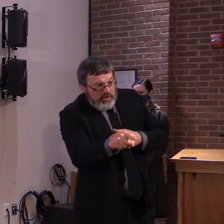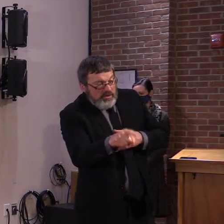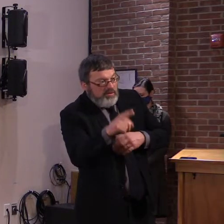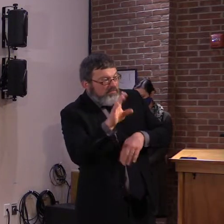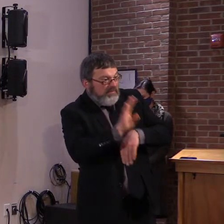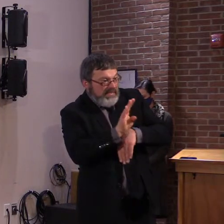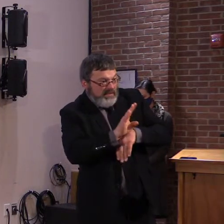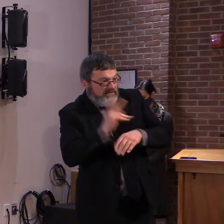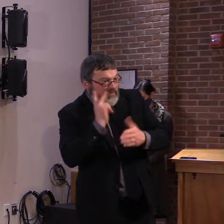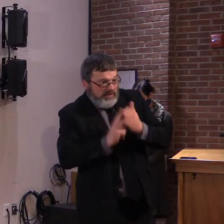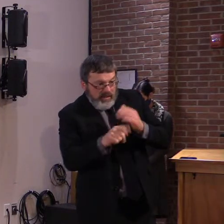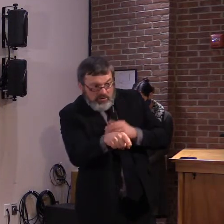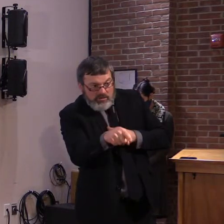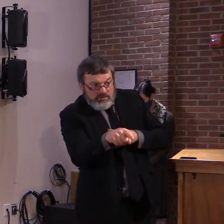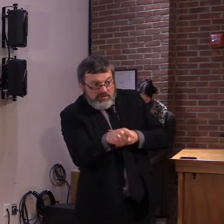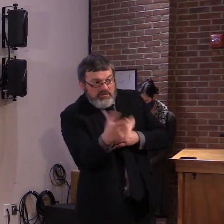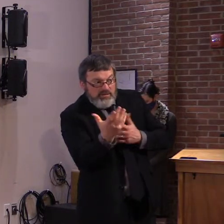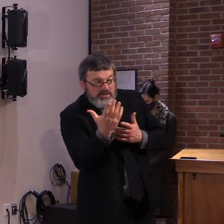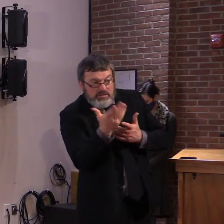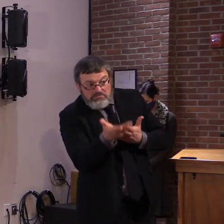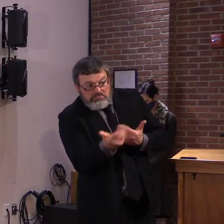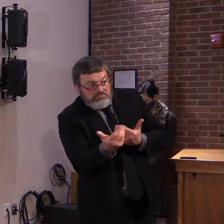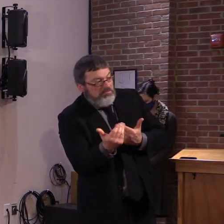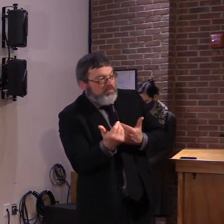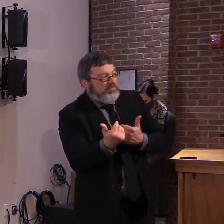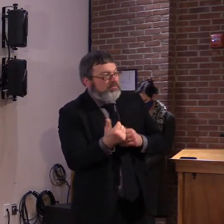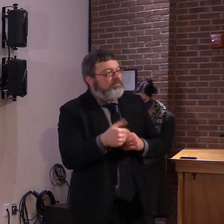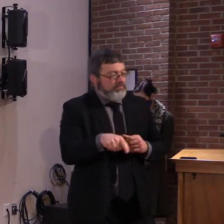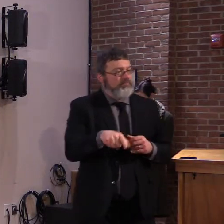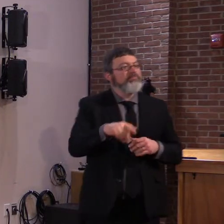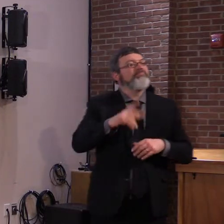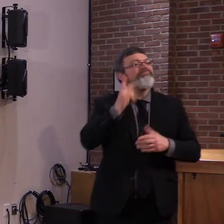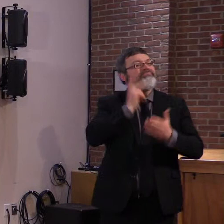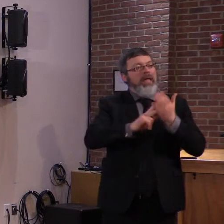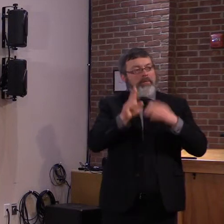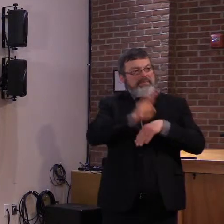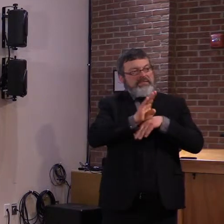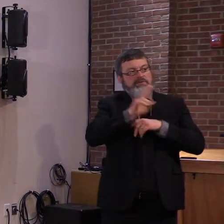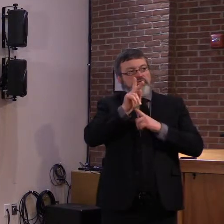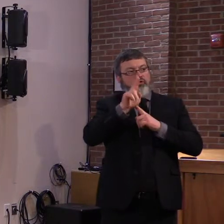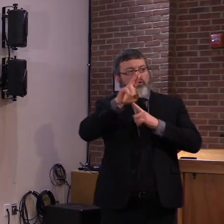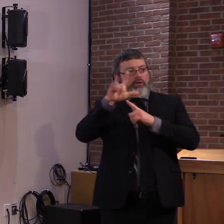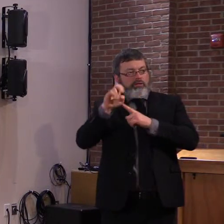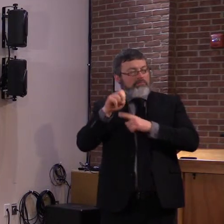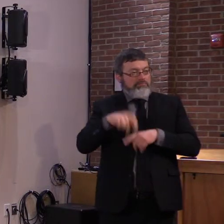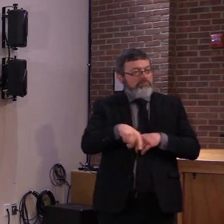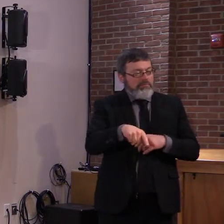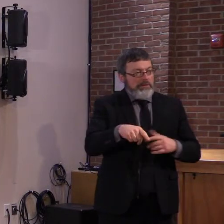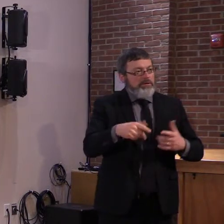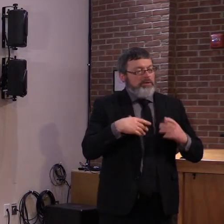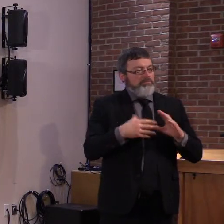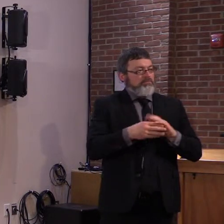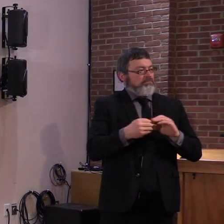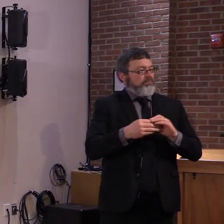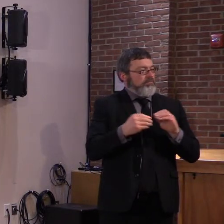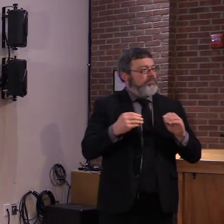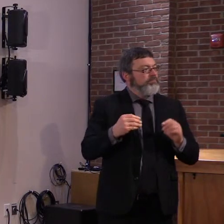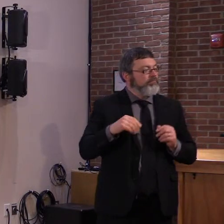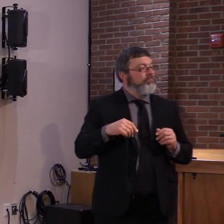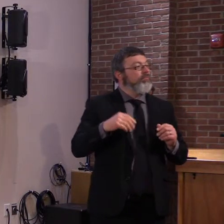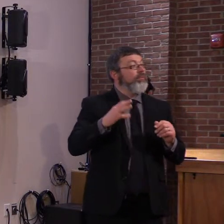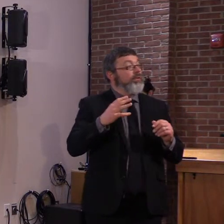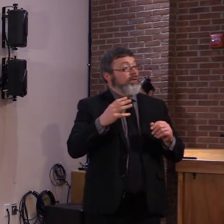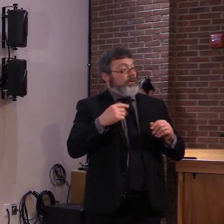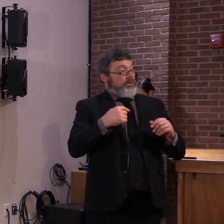Yeah, I think that what we're getting at is we have permitted multiple